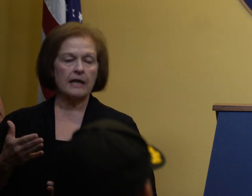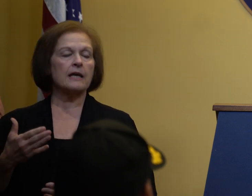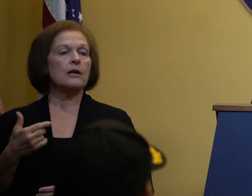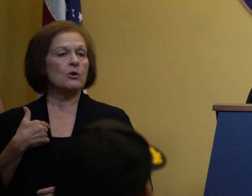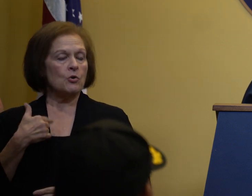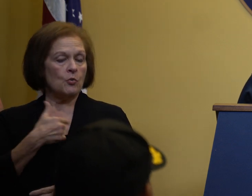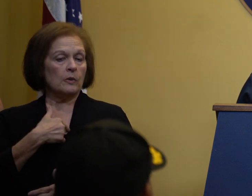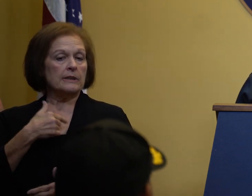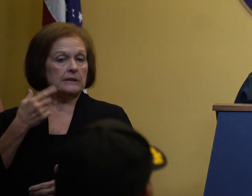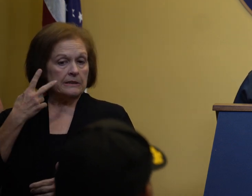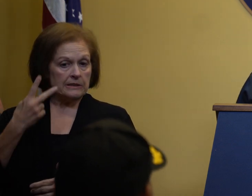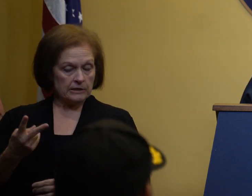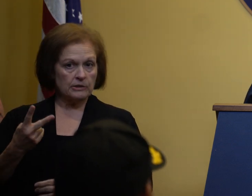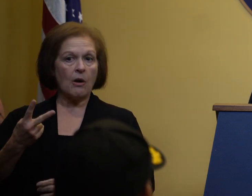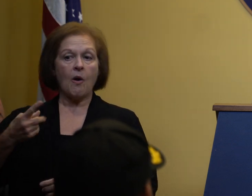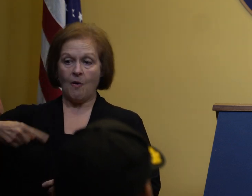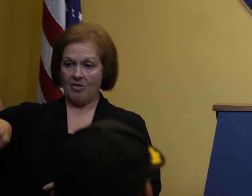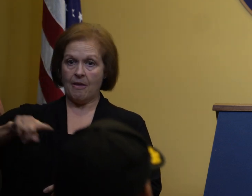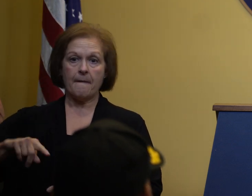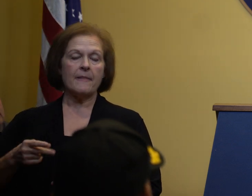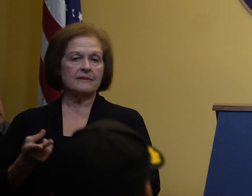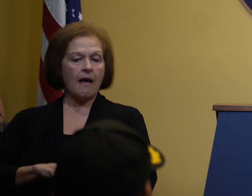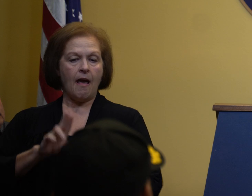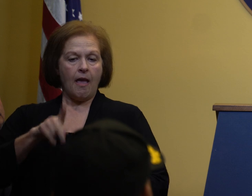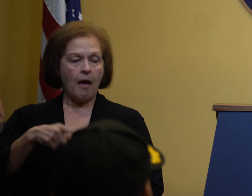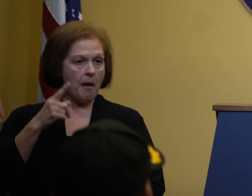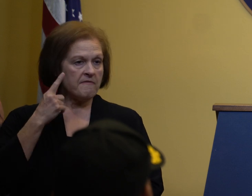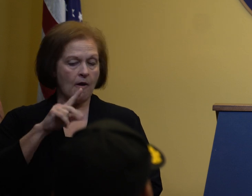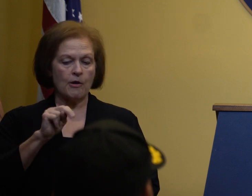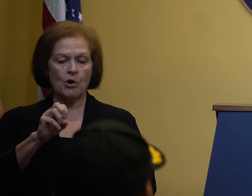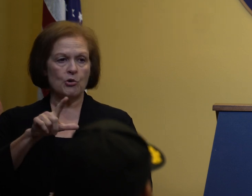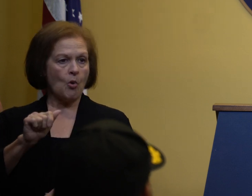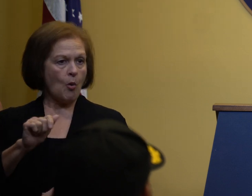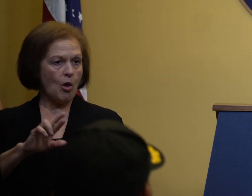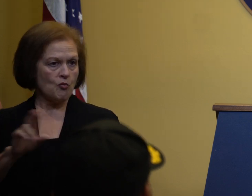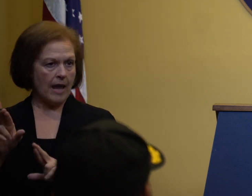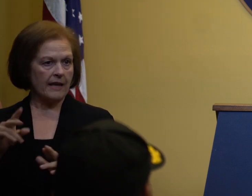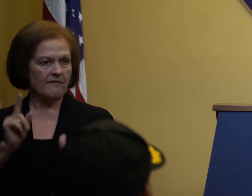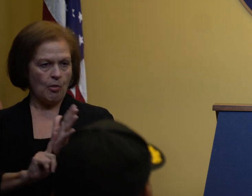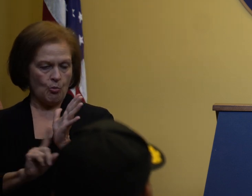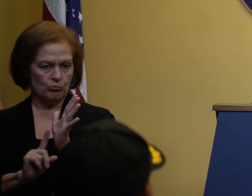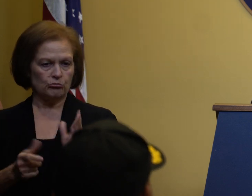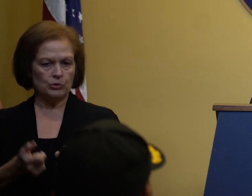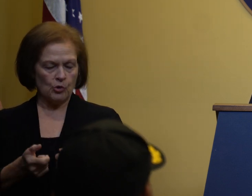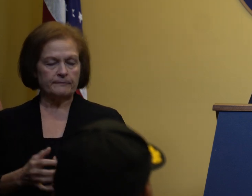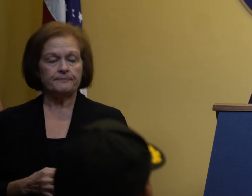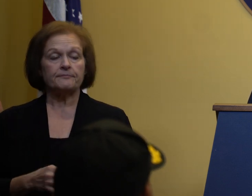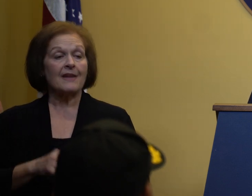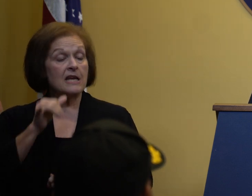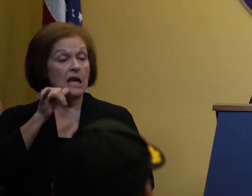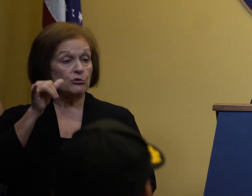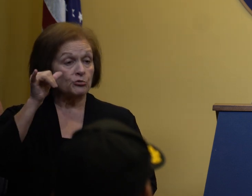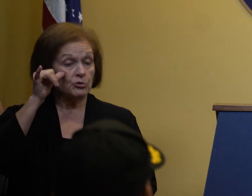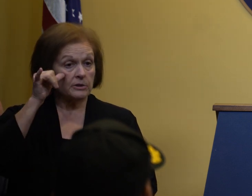even in those signing up for NOLA Ready alerts. As I mentioned on yesterday, because we